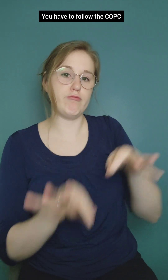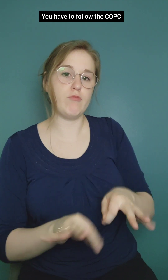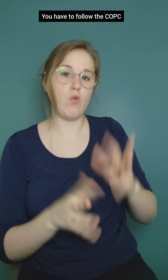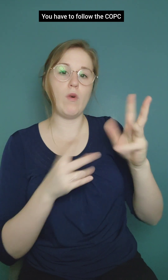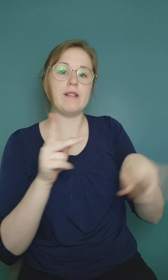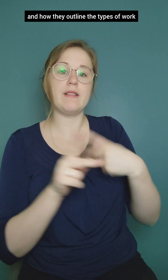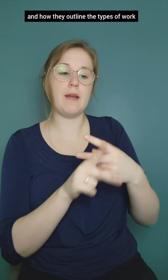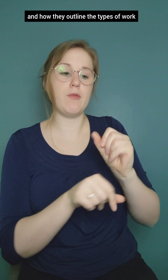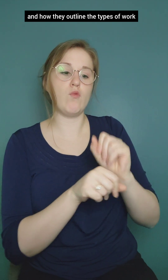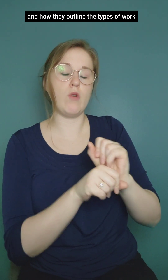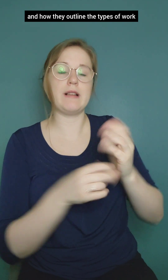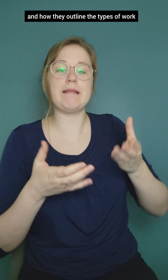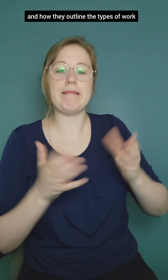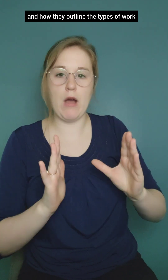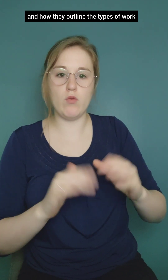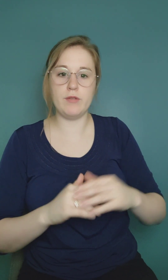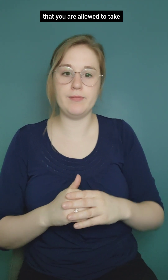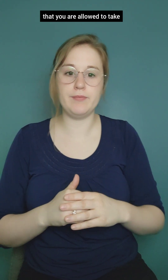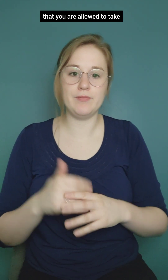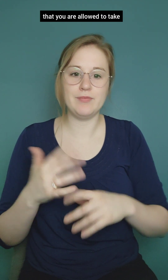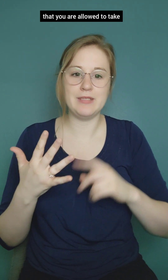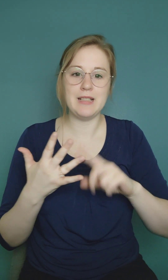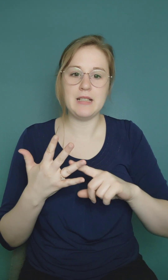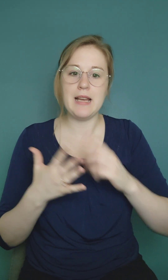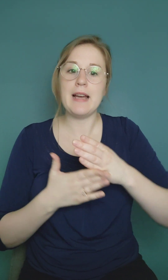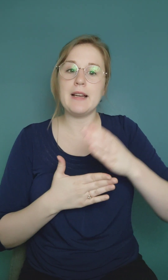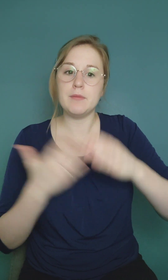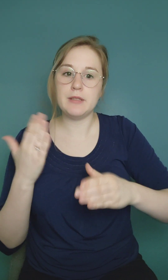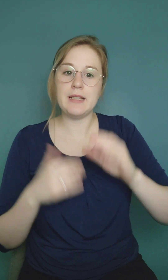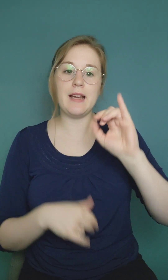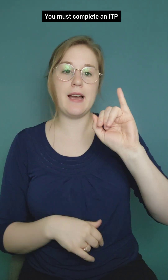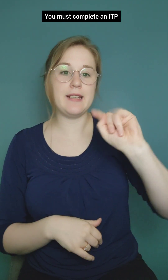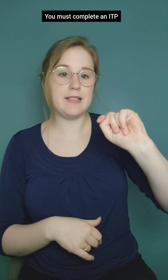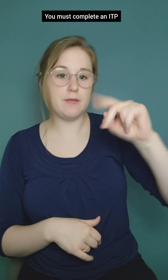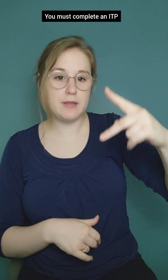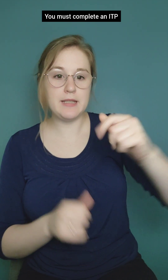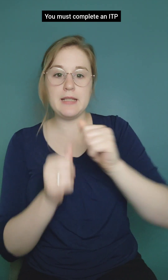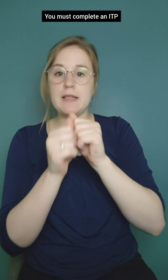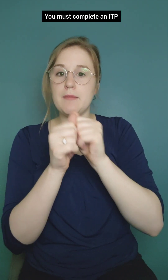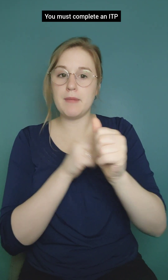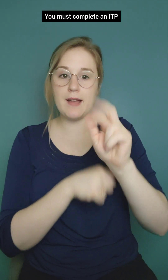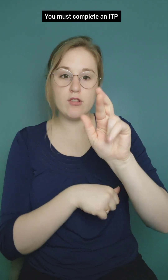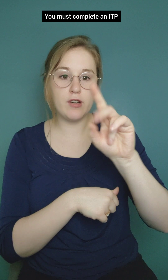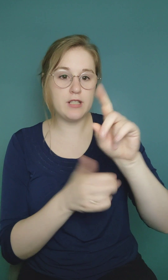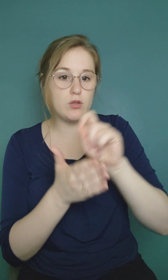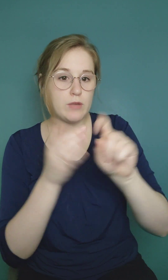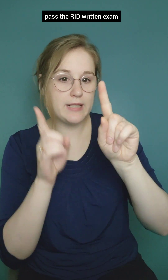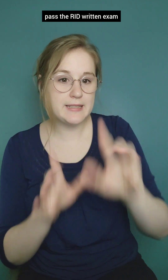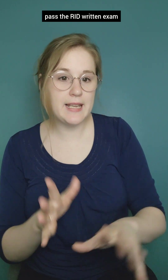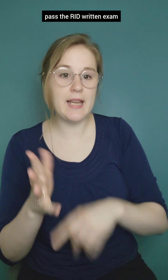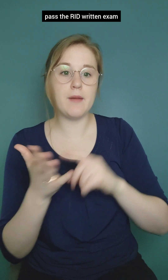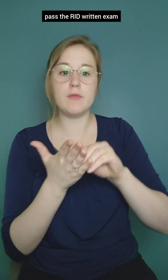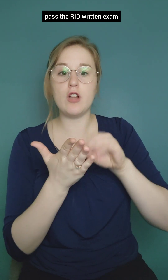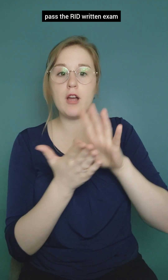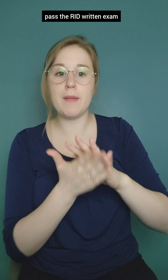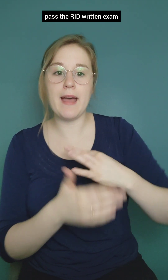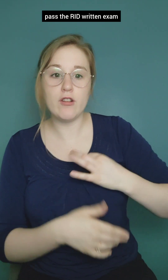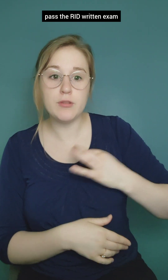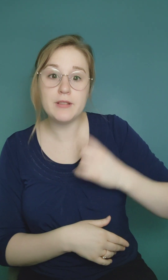follow the COPC and how they outline the types of work that you are allowed to take. You must complete an ITP, pass the RID written exam, and